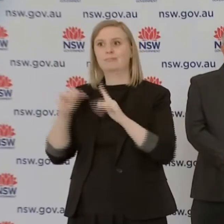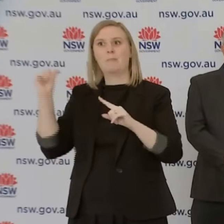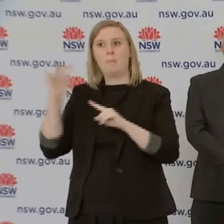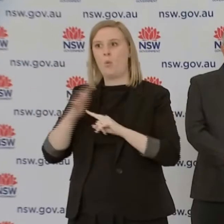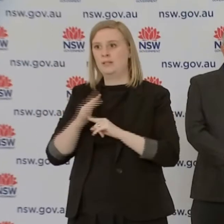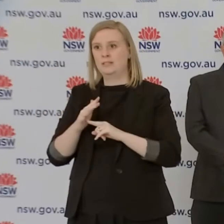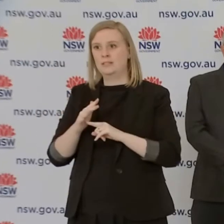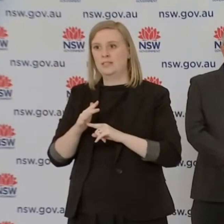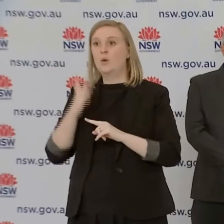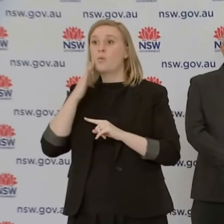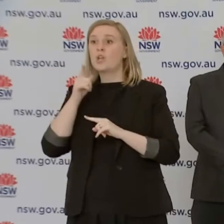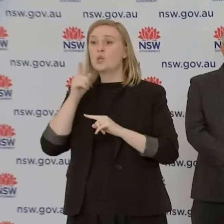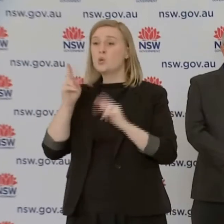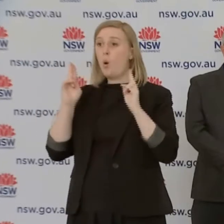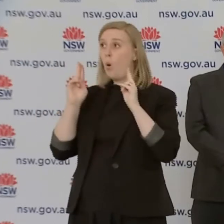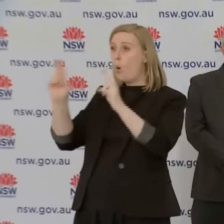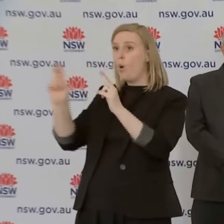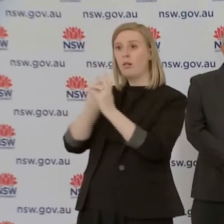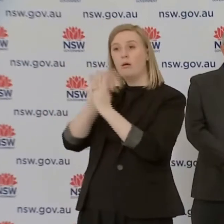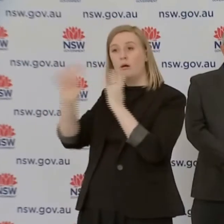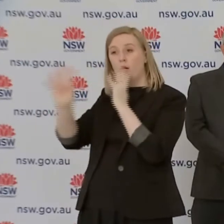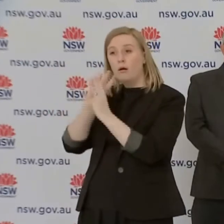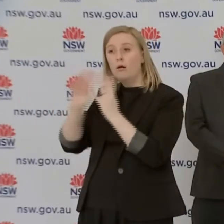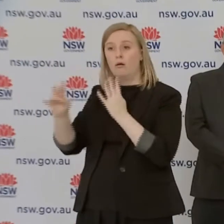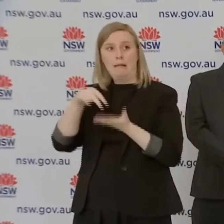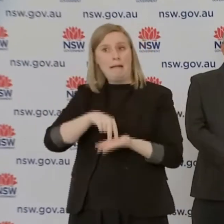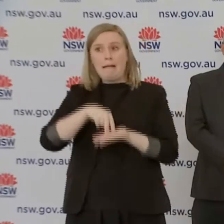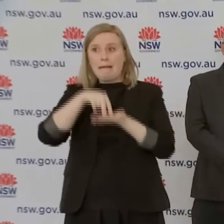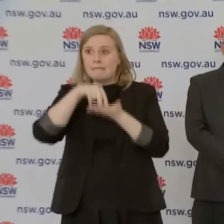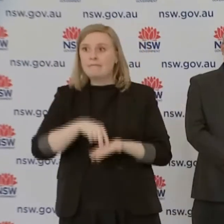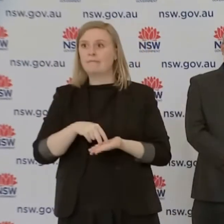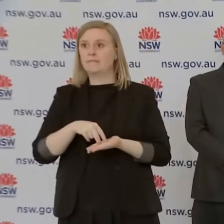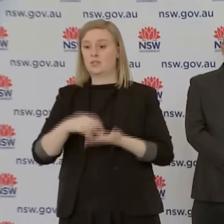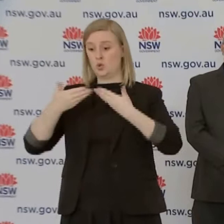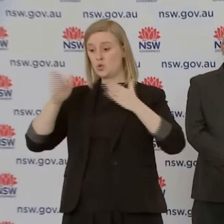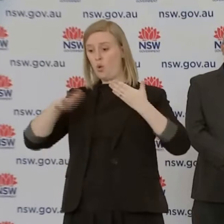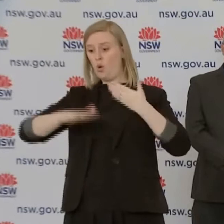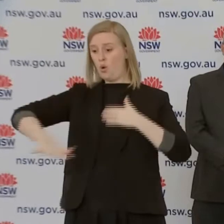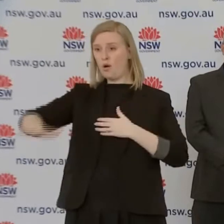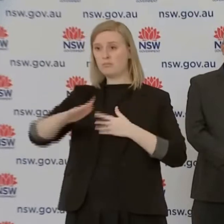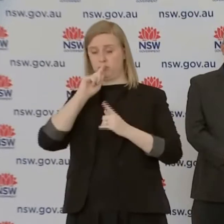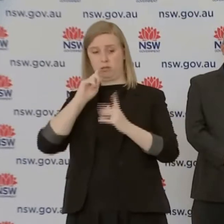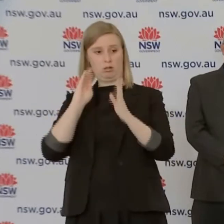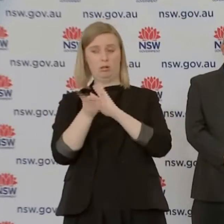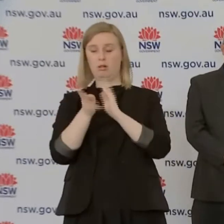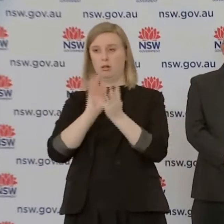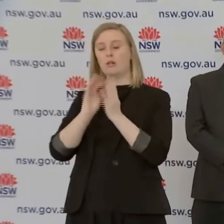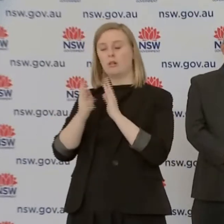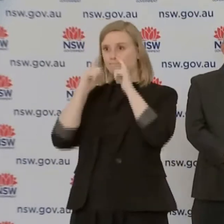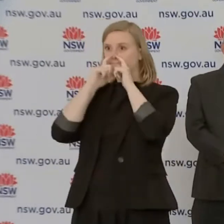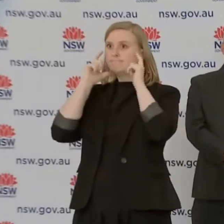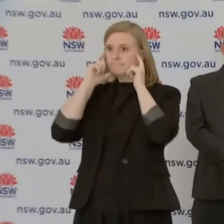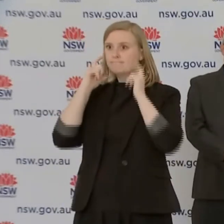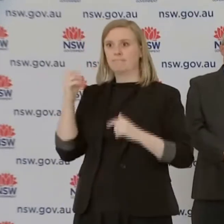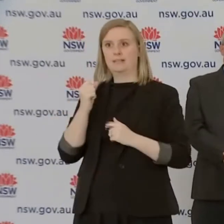buildings. Please, in apartment buildings, get tested at the earliest possible time, remain isolated, but